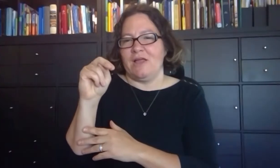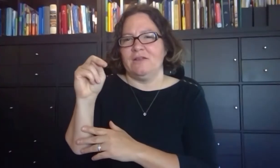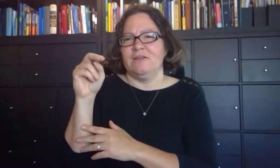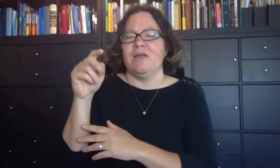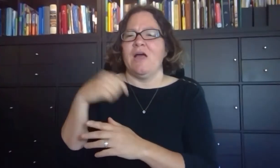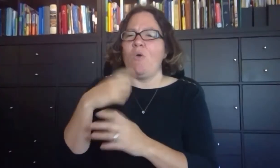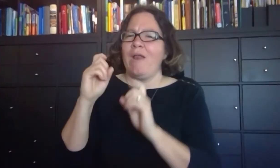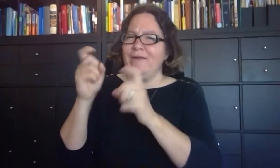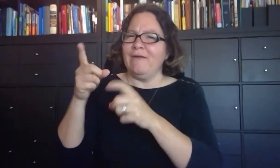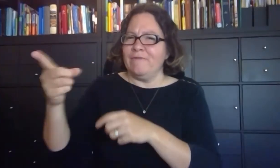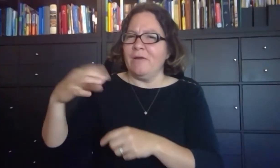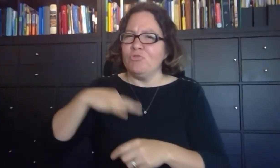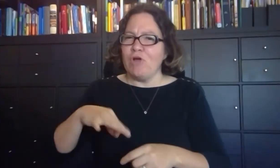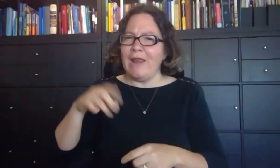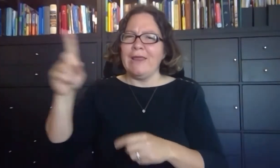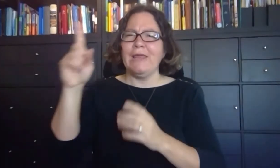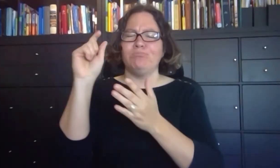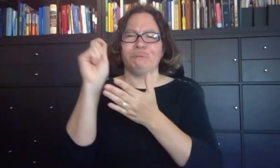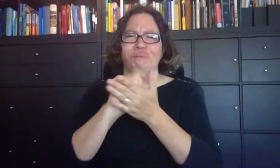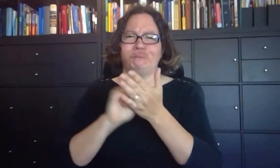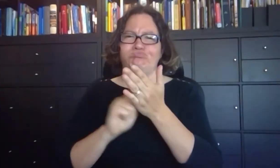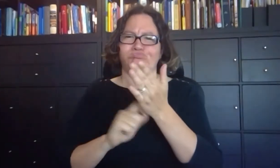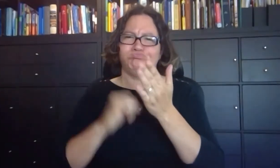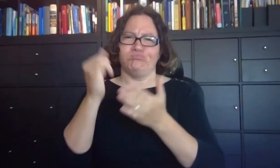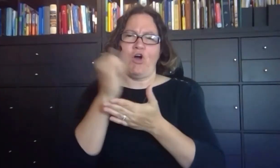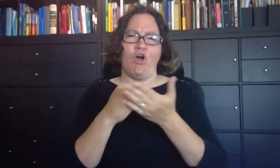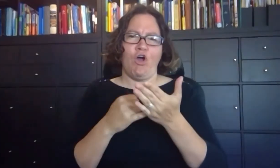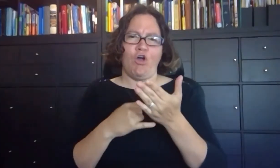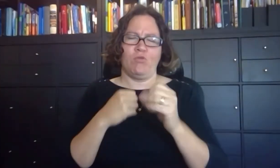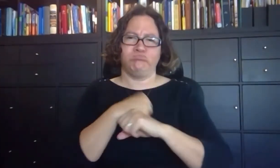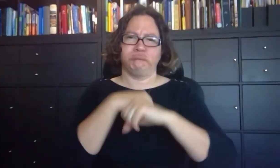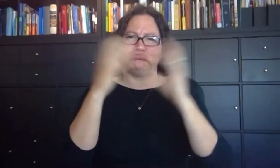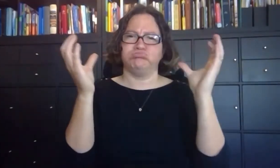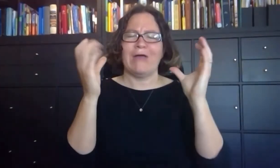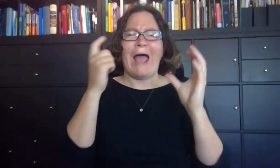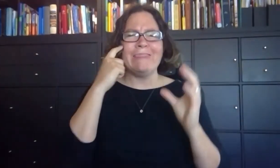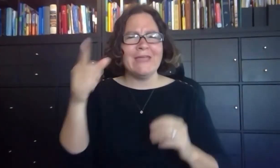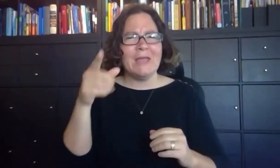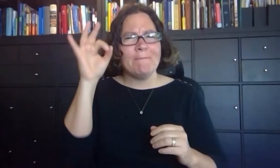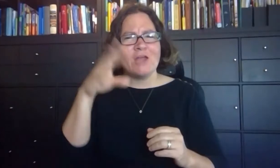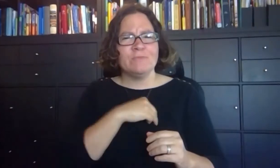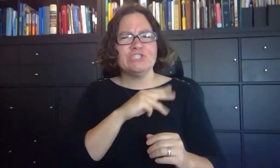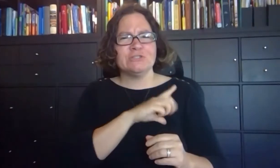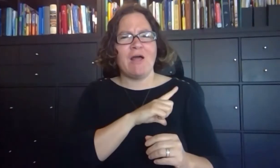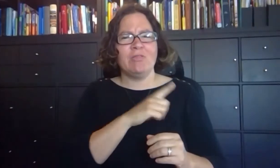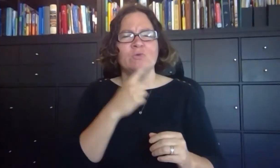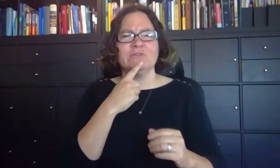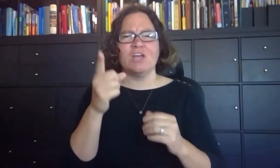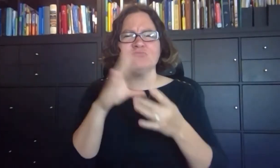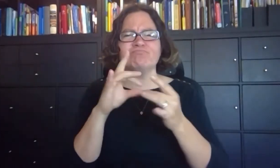some pictures from Steve Thomason. He's an artist, and he has